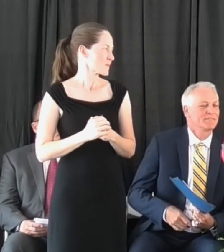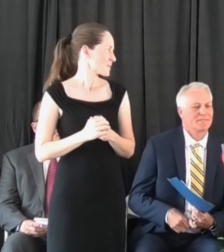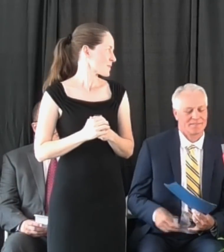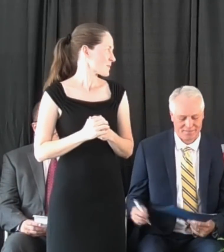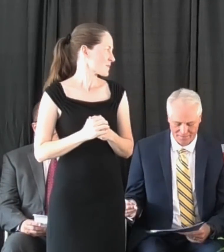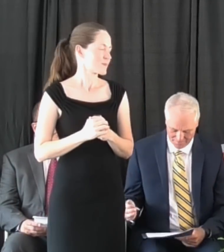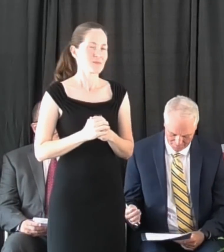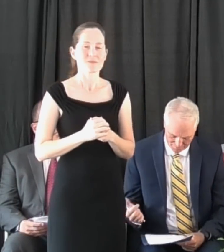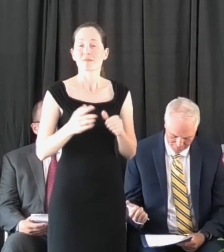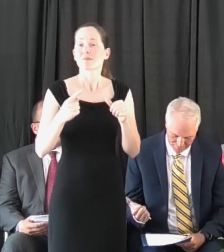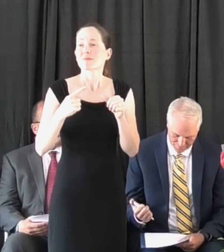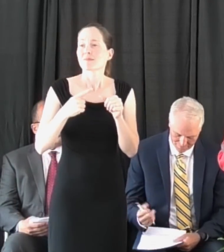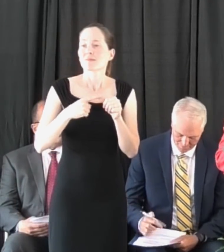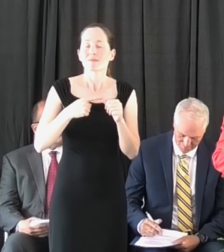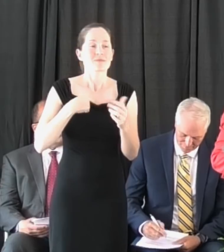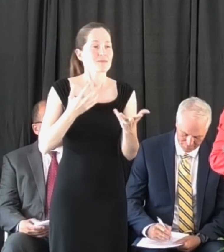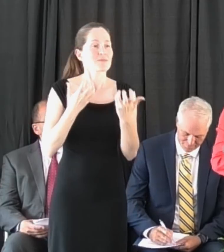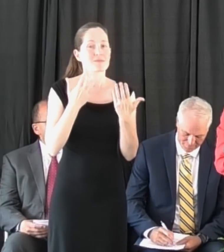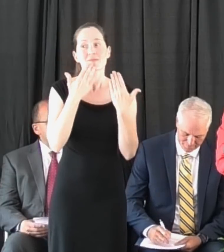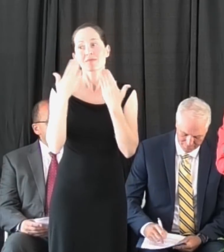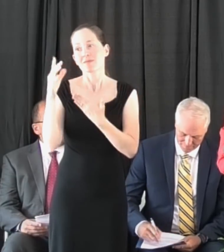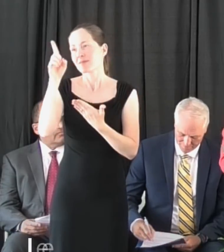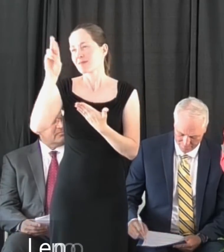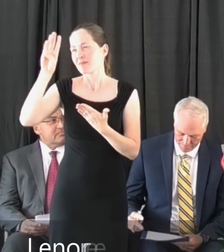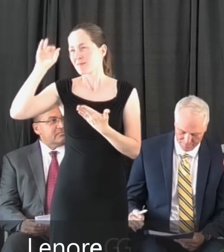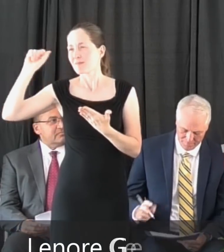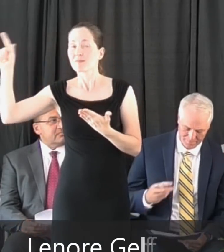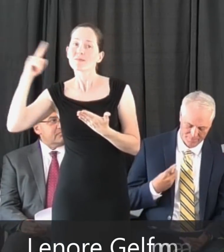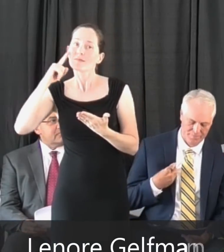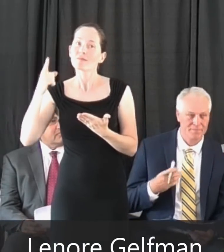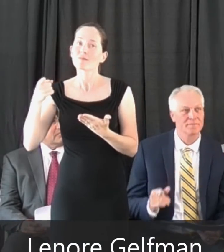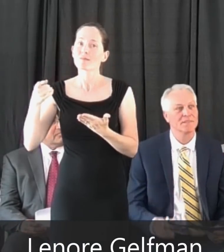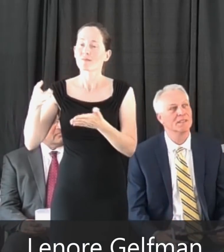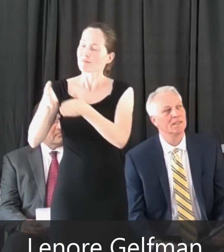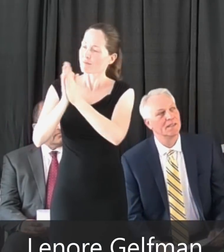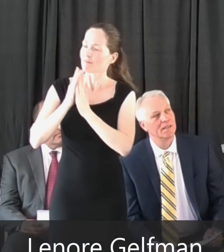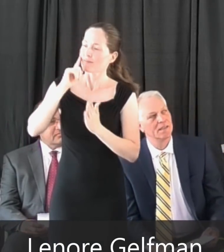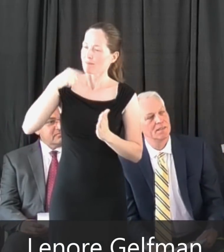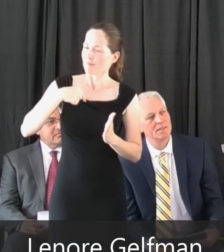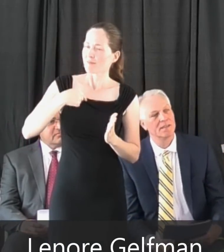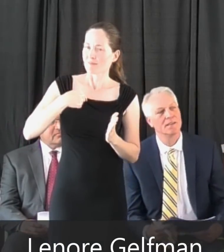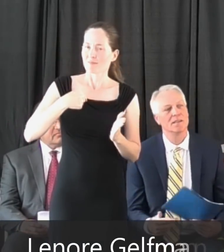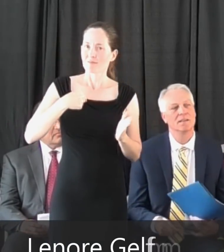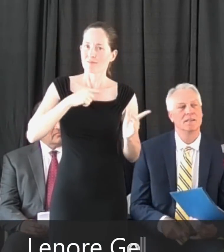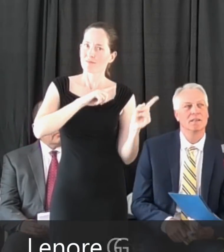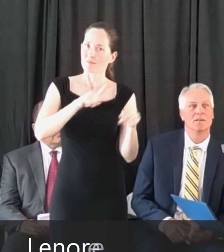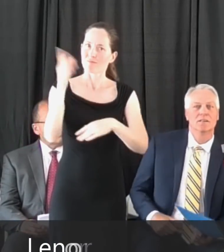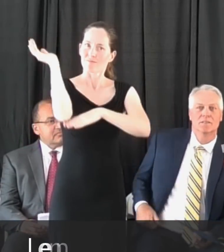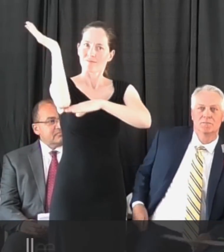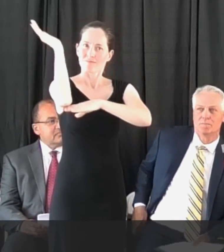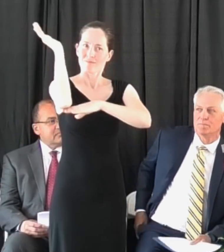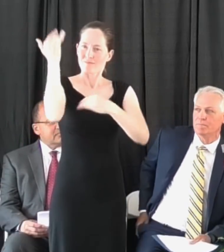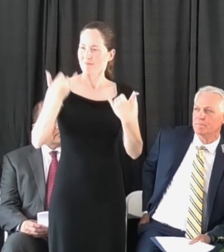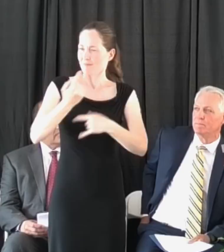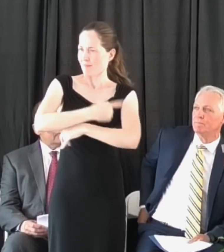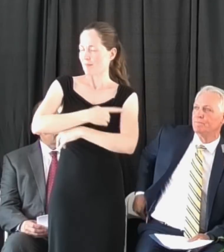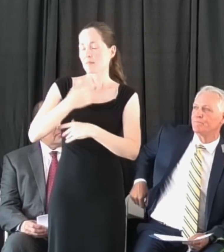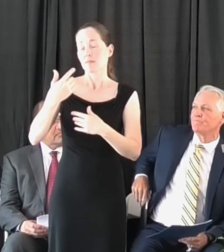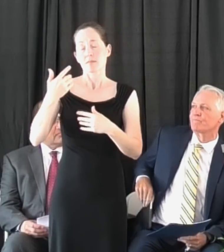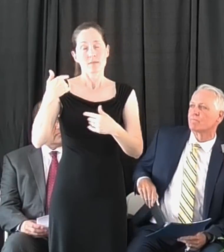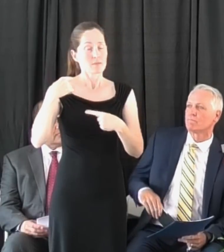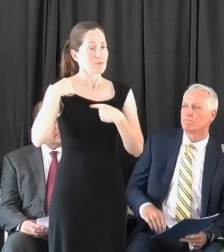First of all, I want to thank County Executive Ball for asking me to speak here today. It's been a long journey to get